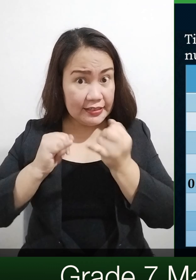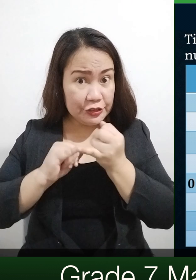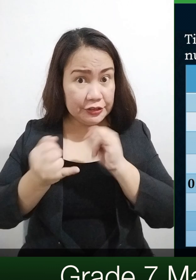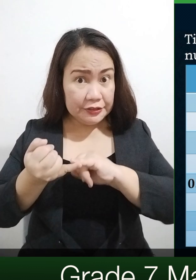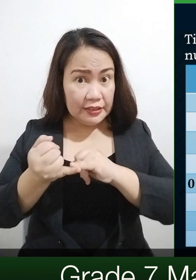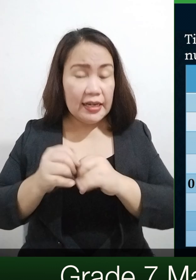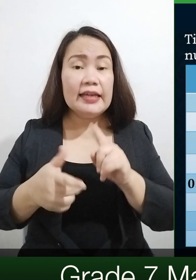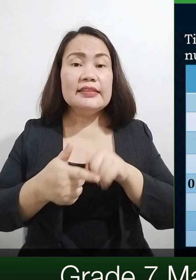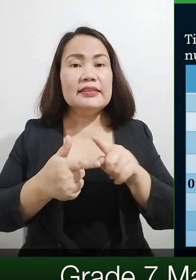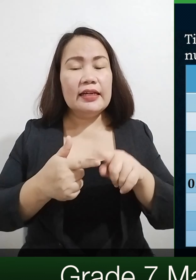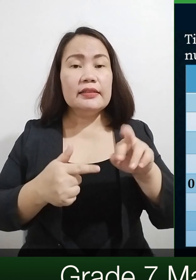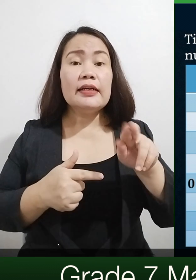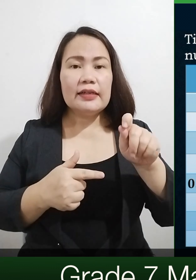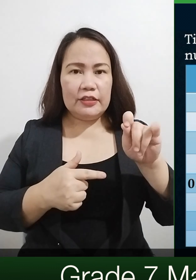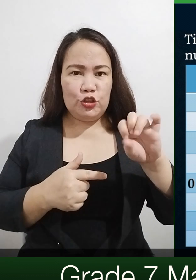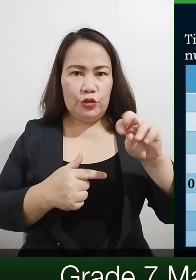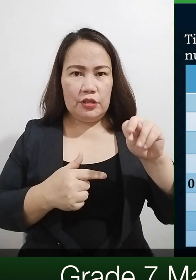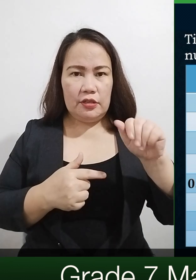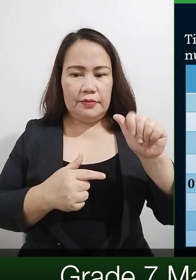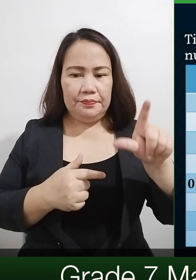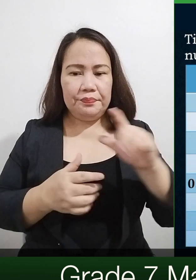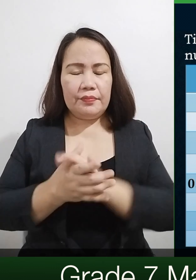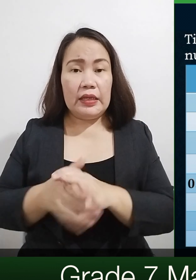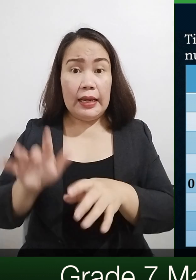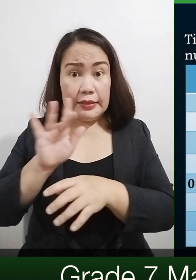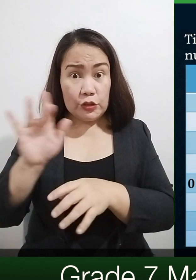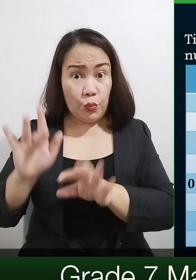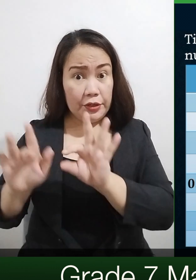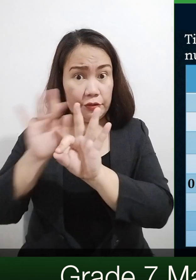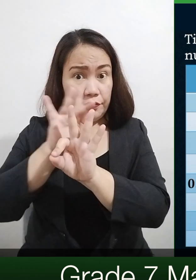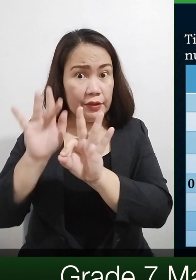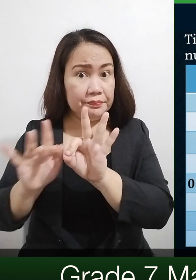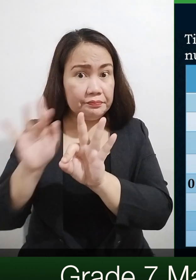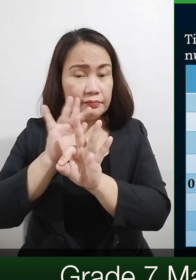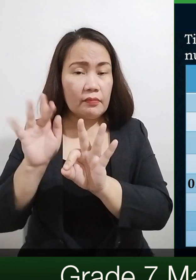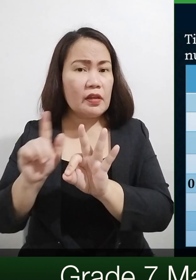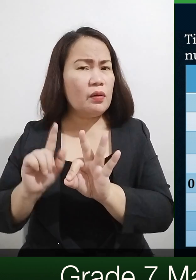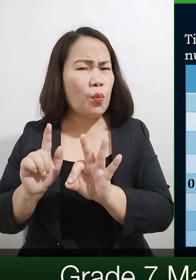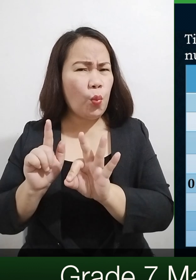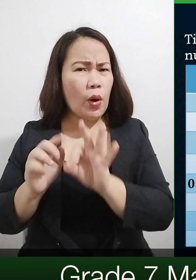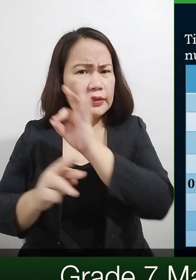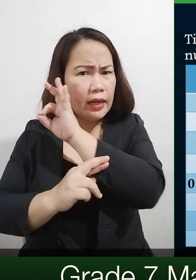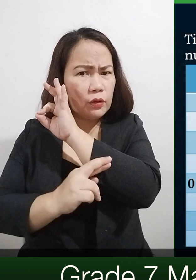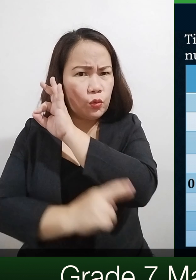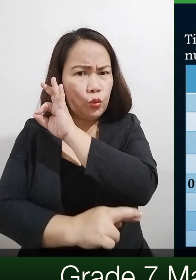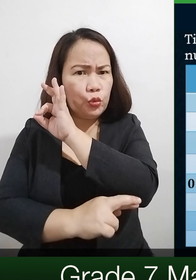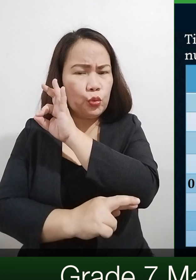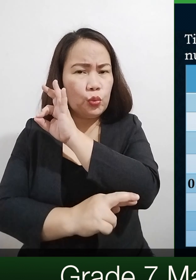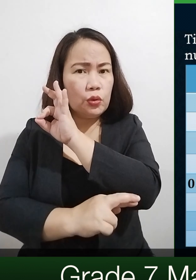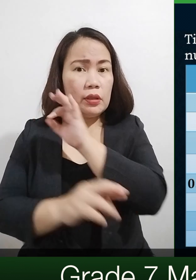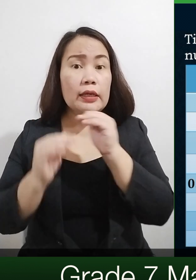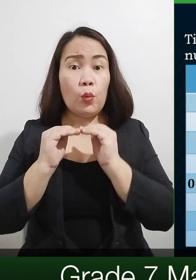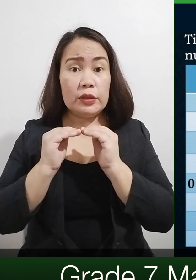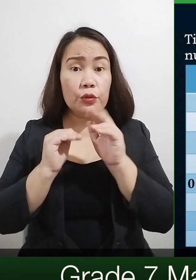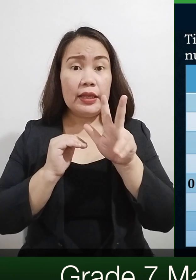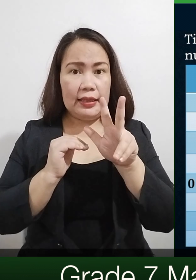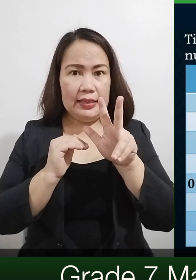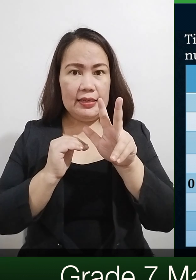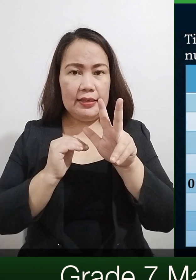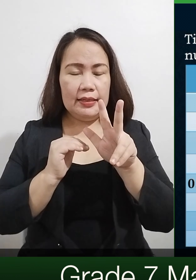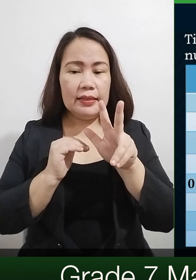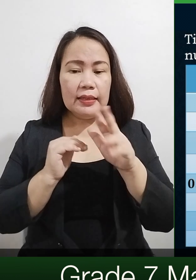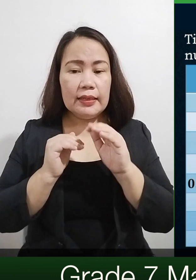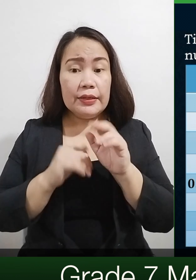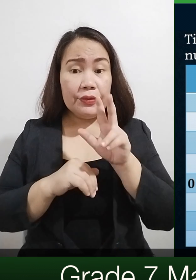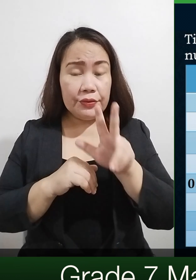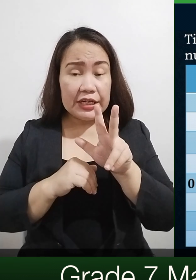have square root of 9, okay? If we will be getting the root or the square root of 9, that is equal to 3.